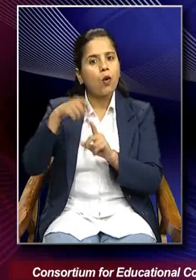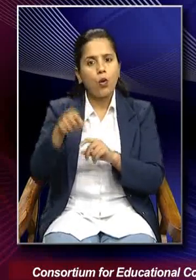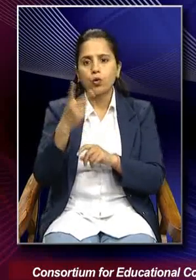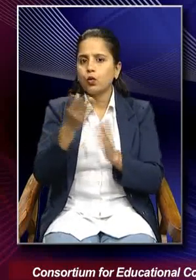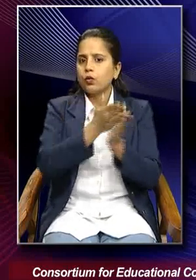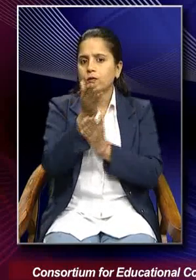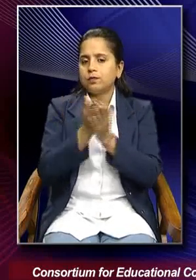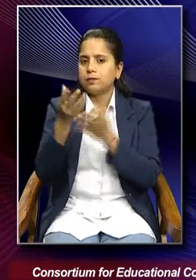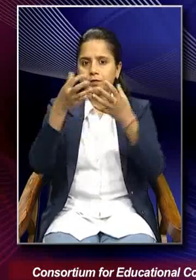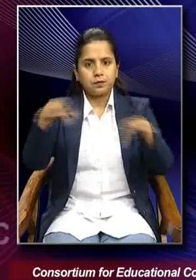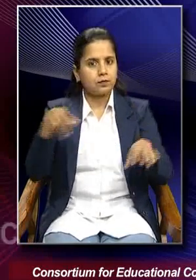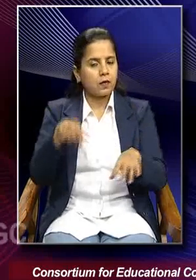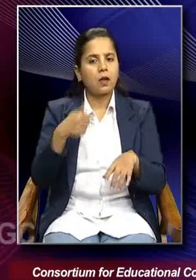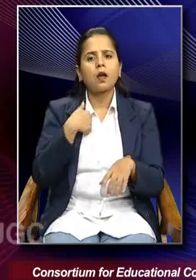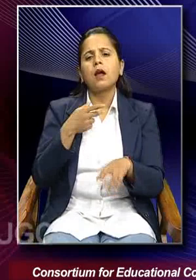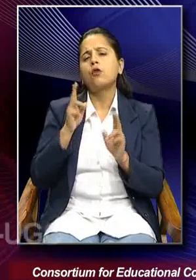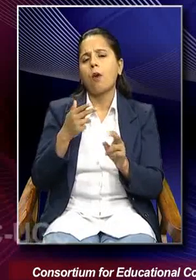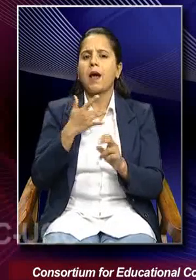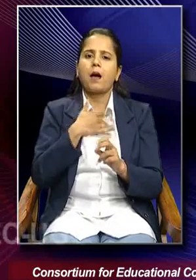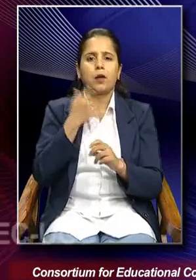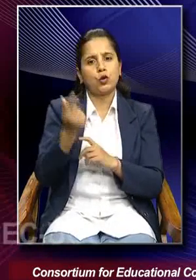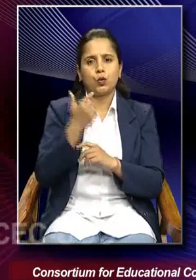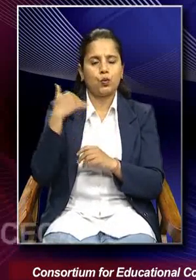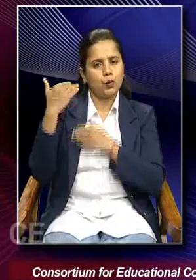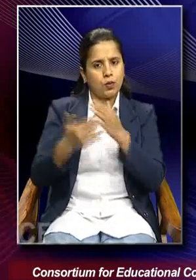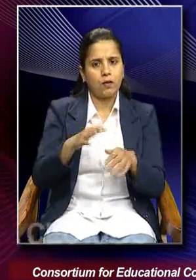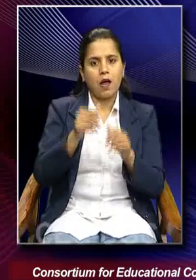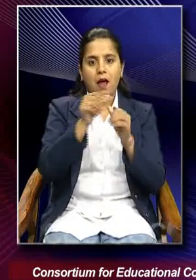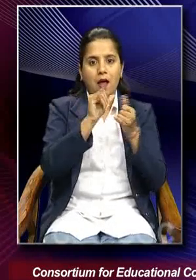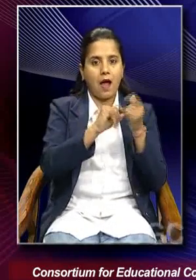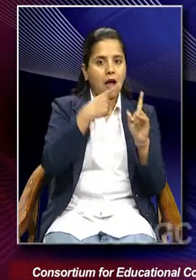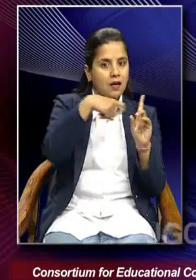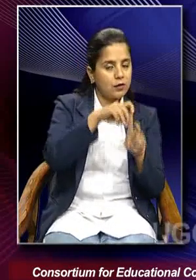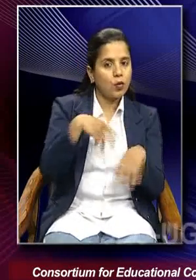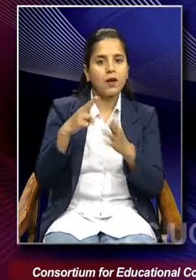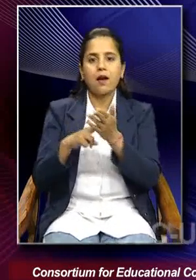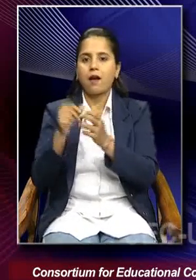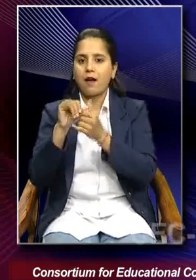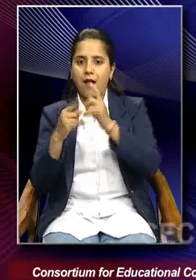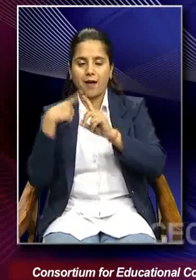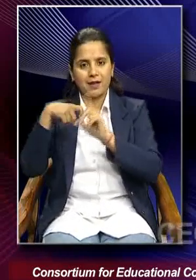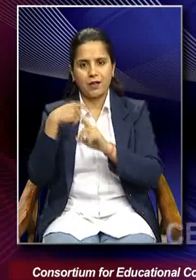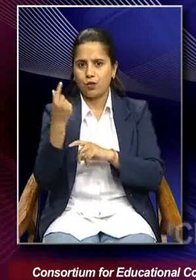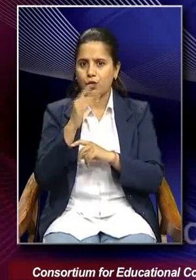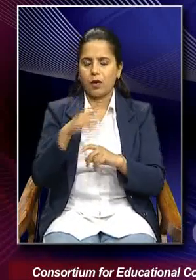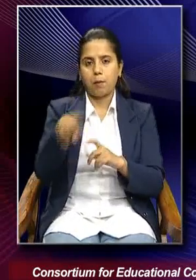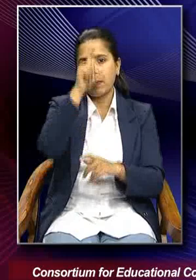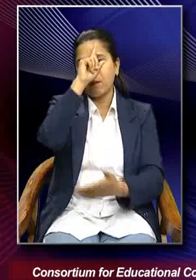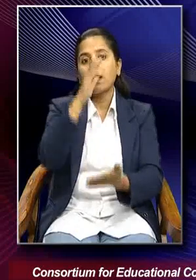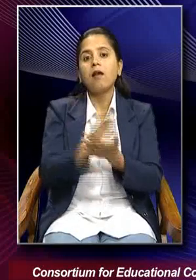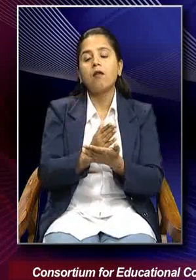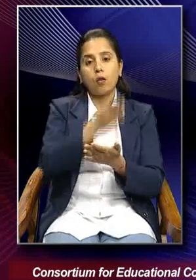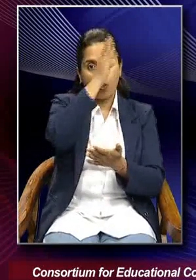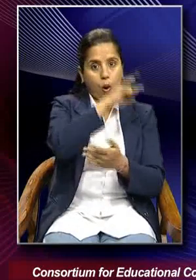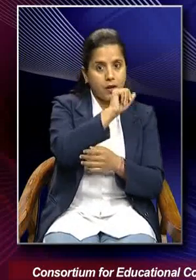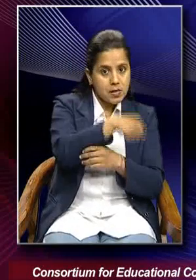in our common usage, where we are using Astik and Nastik on the basis of how one believes in God